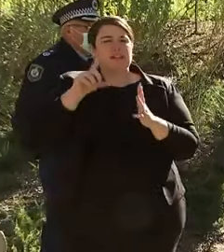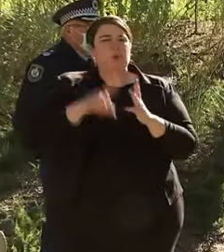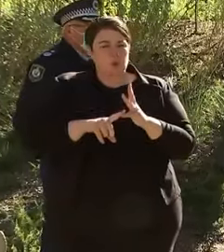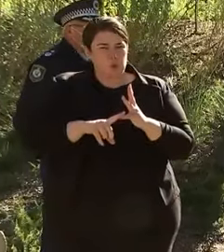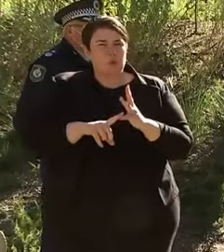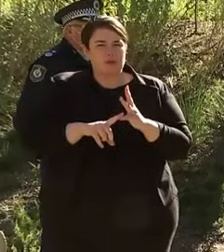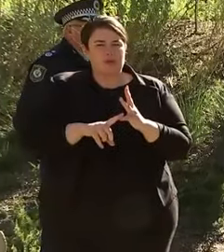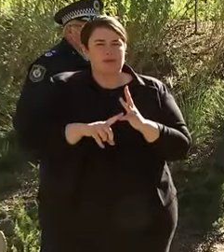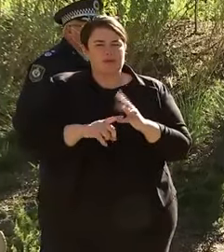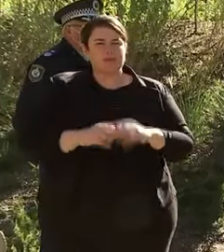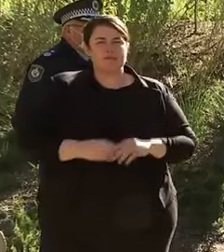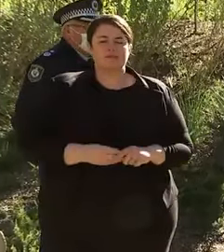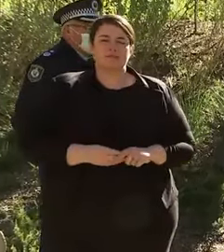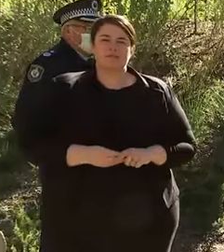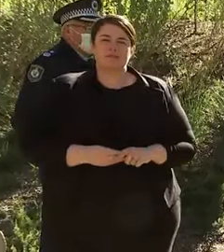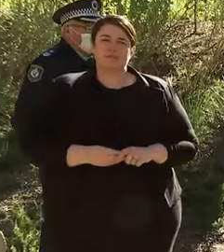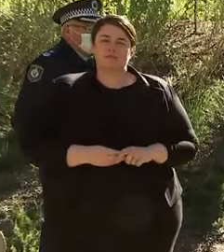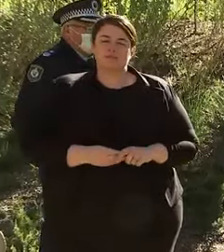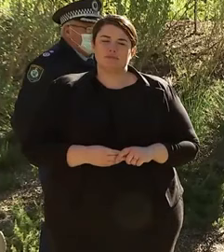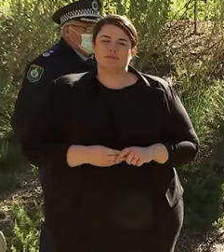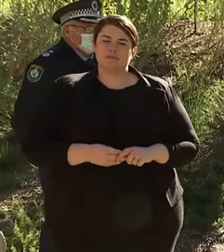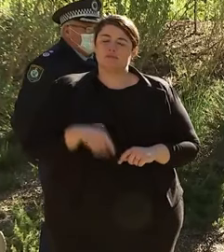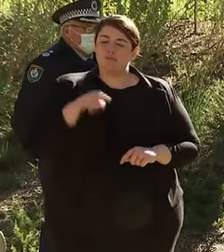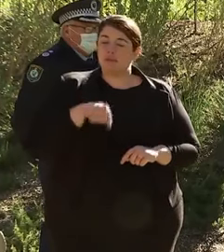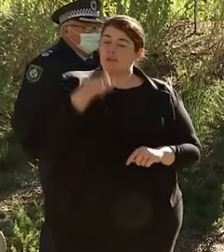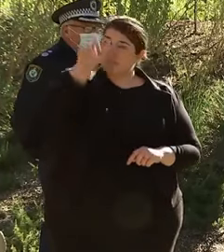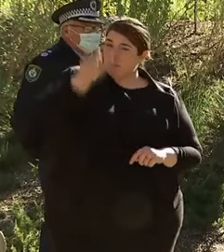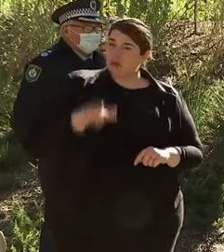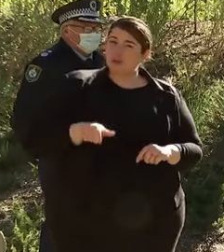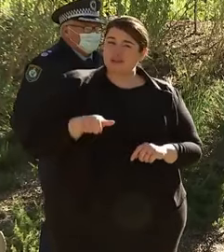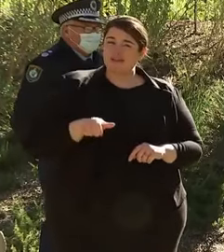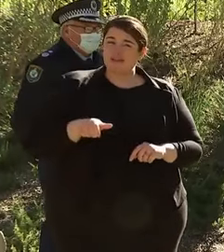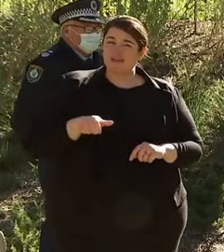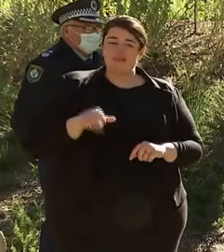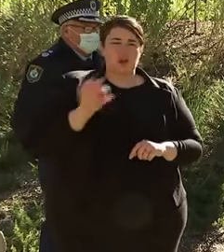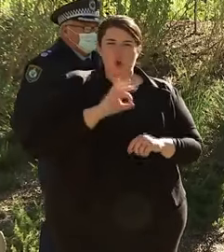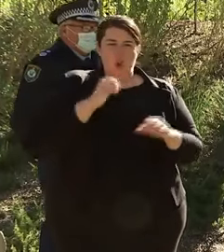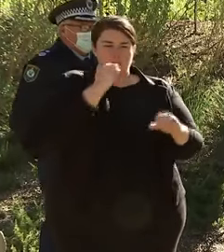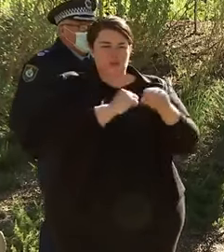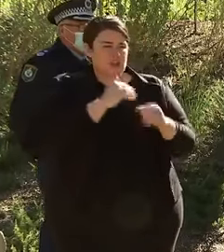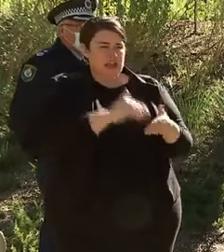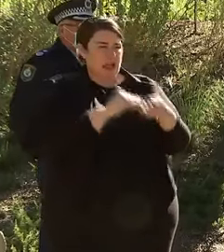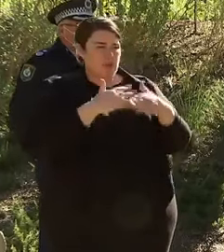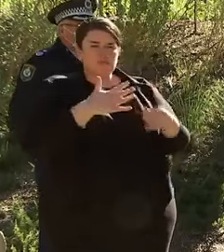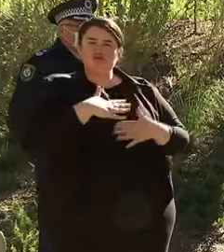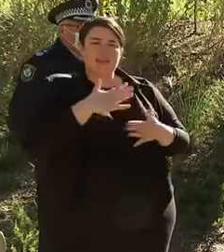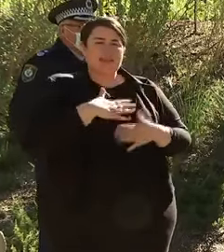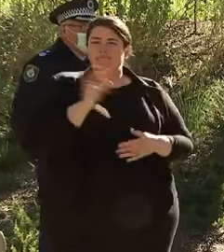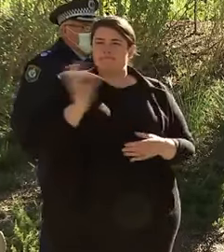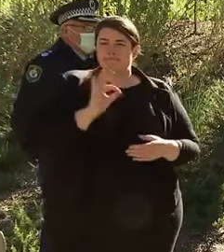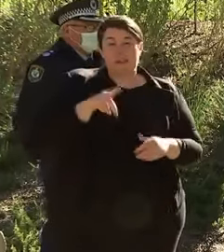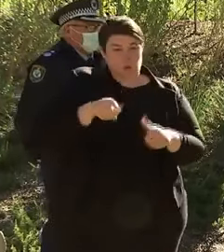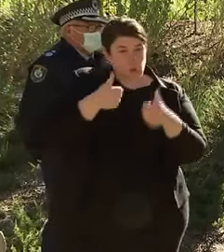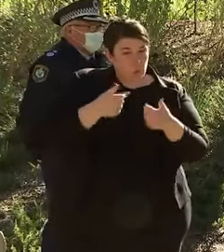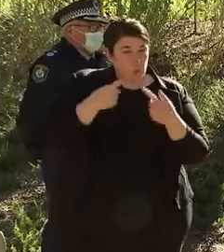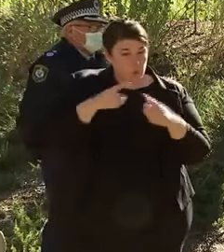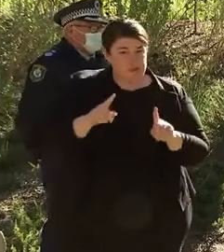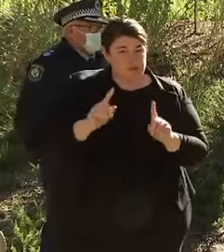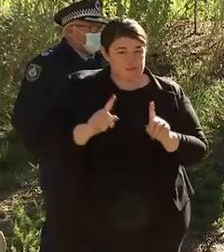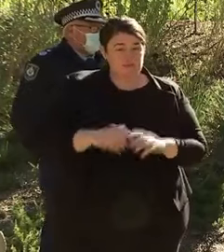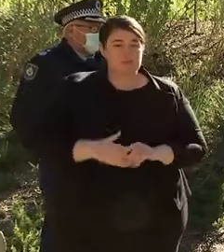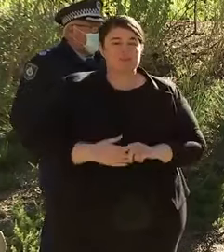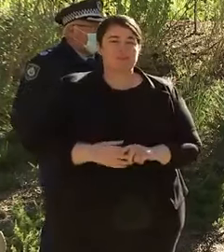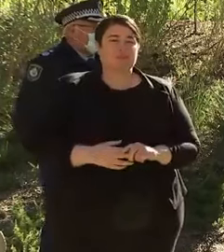data for that point in time. I believe that case is not ventilated. That's a positive, but